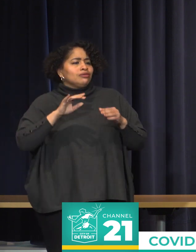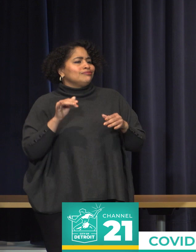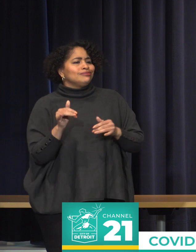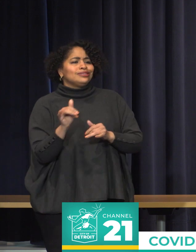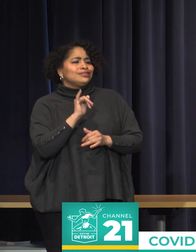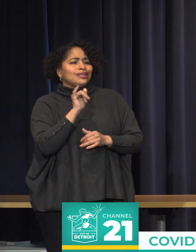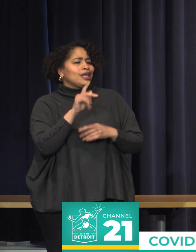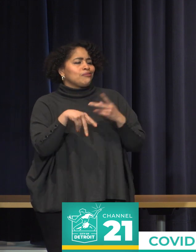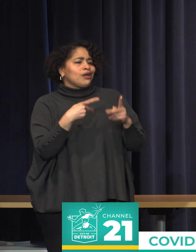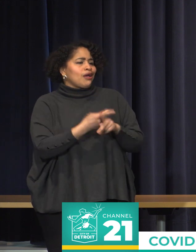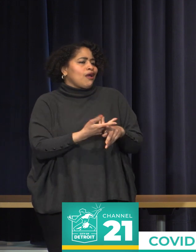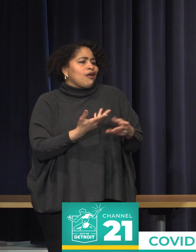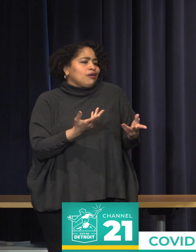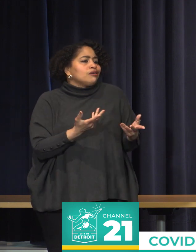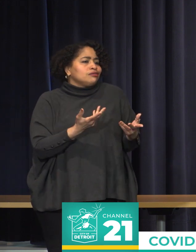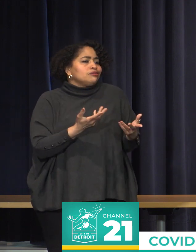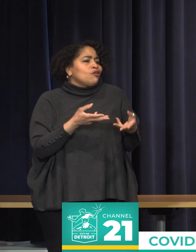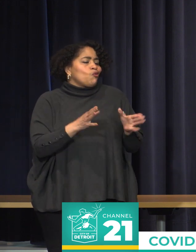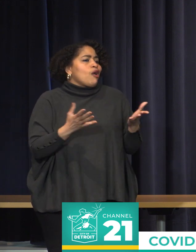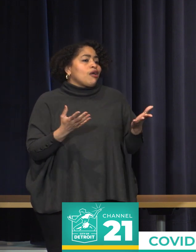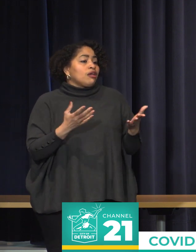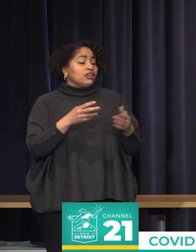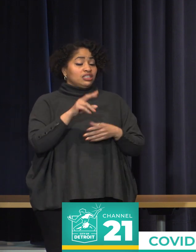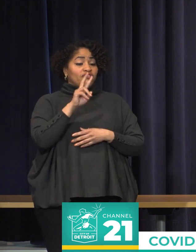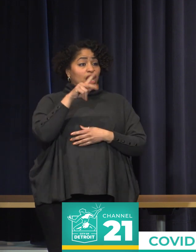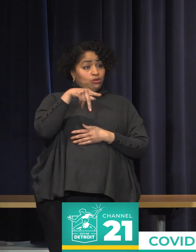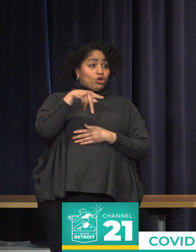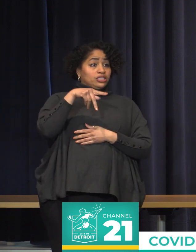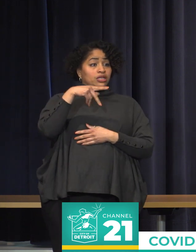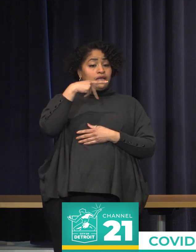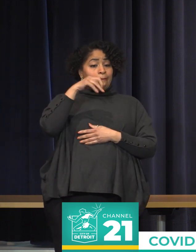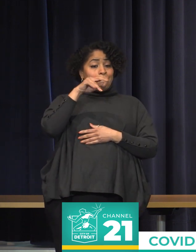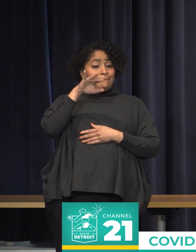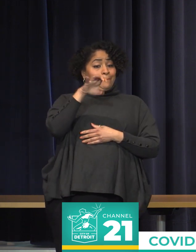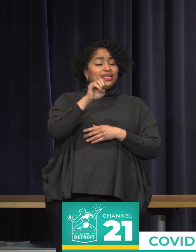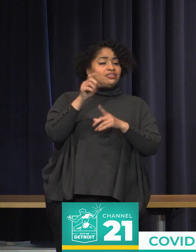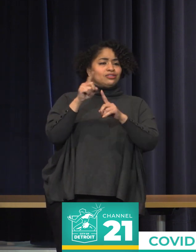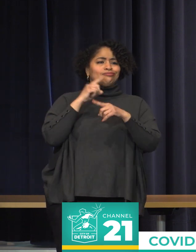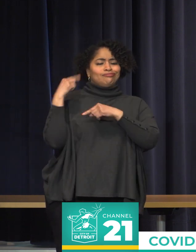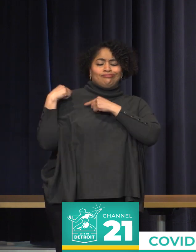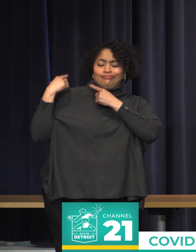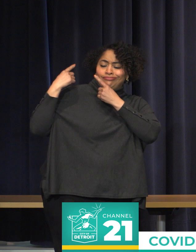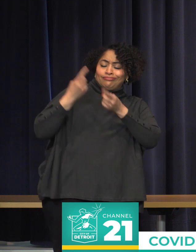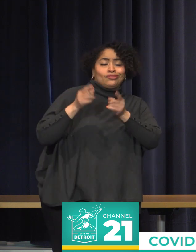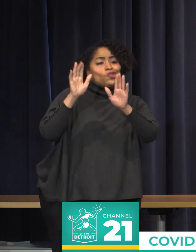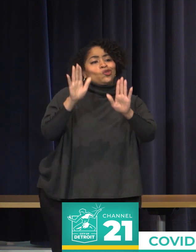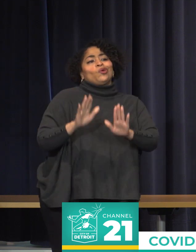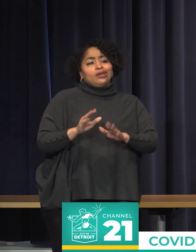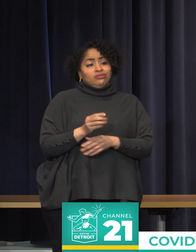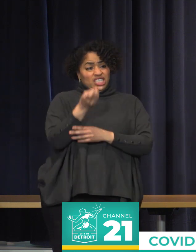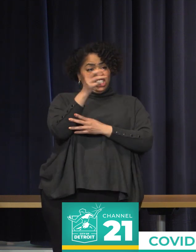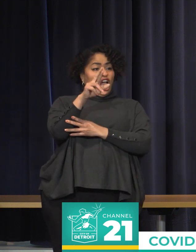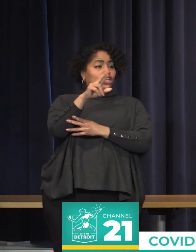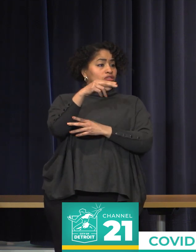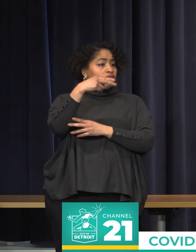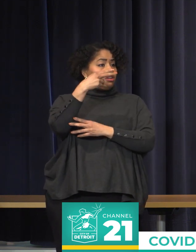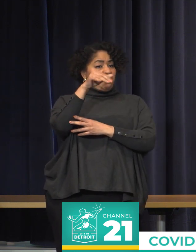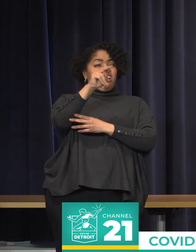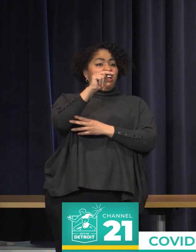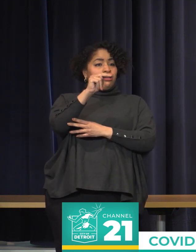So Vice President Pence has been great. The Dr. Hahn, the head of the